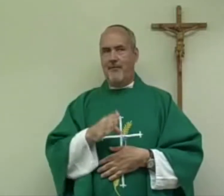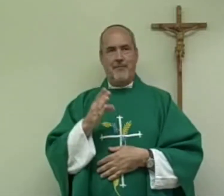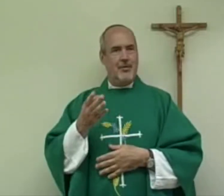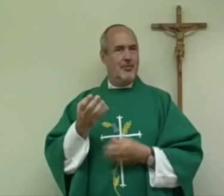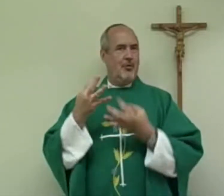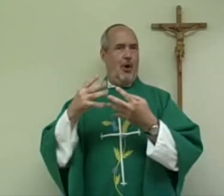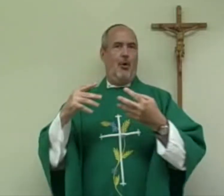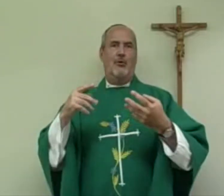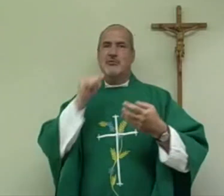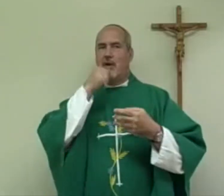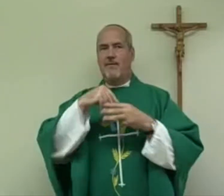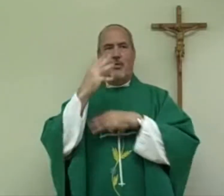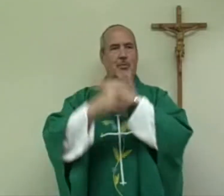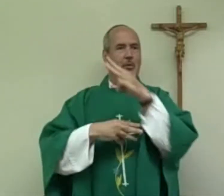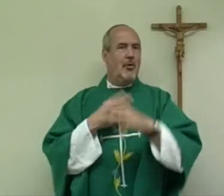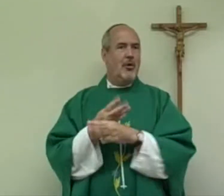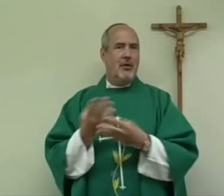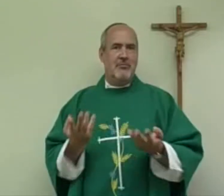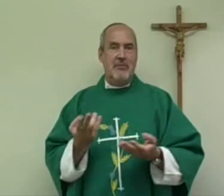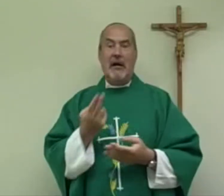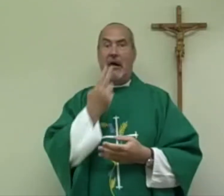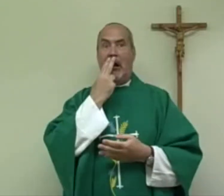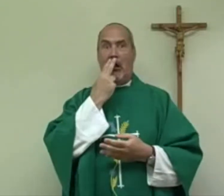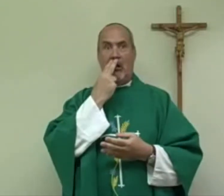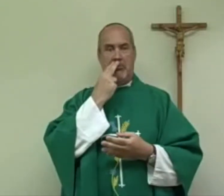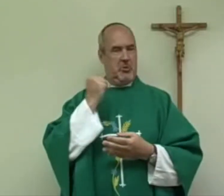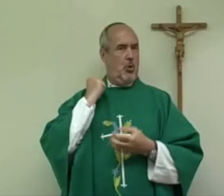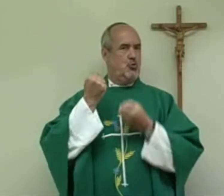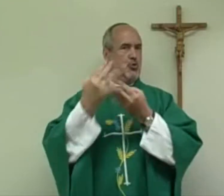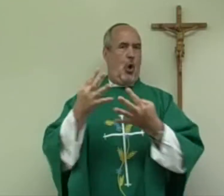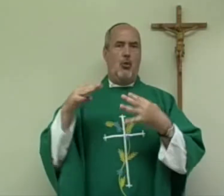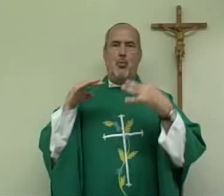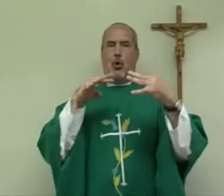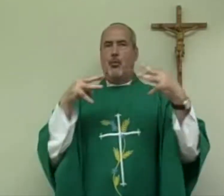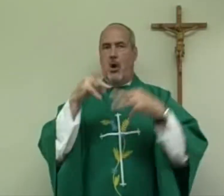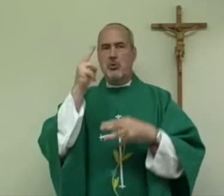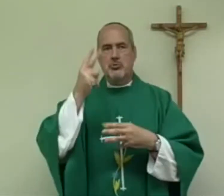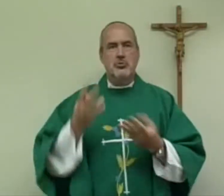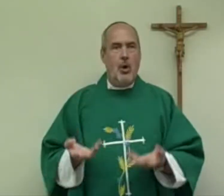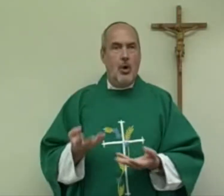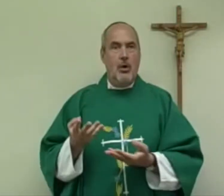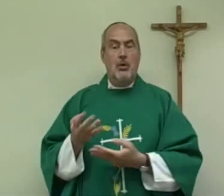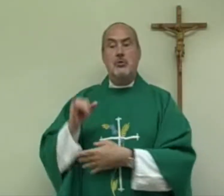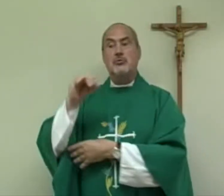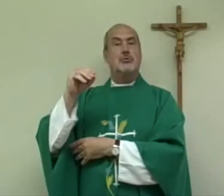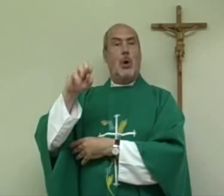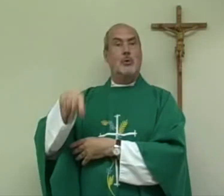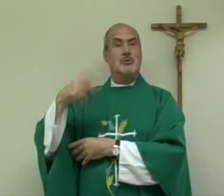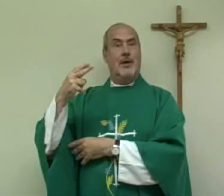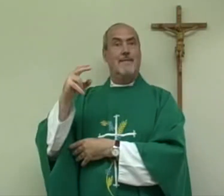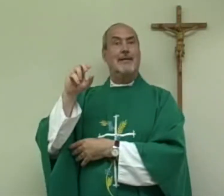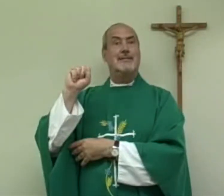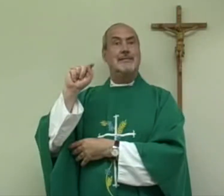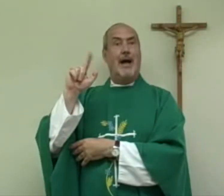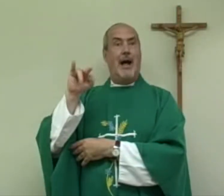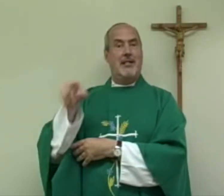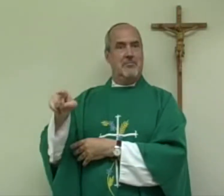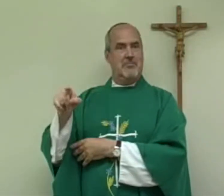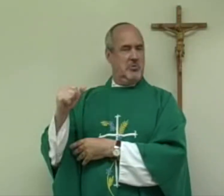for sure, when they grew up, they would have never caused these wars. Okay, the World War II, and